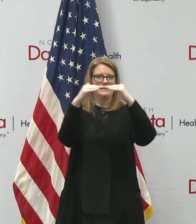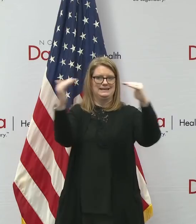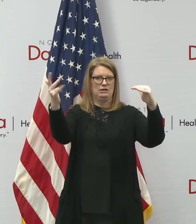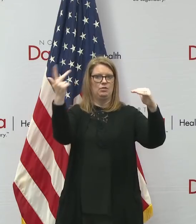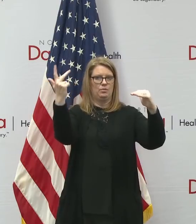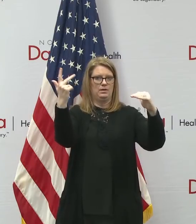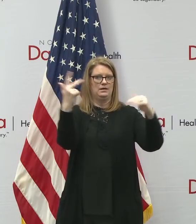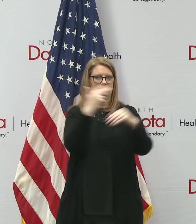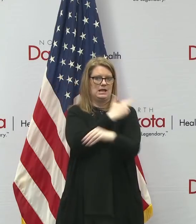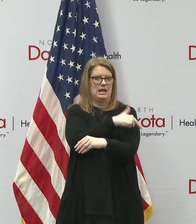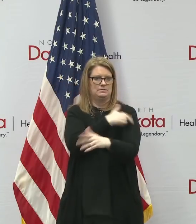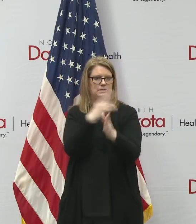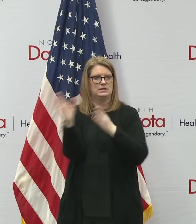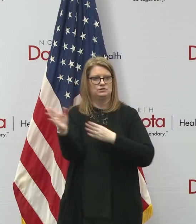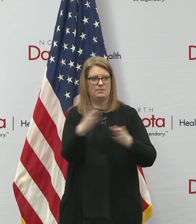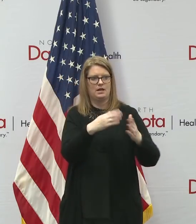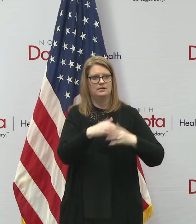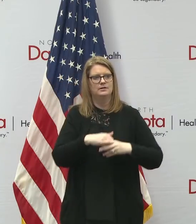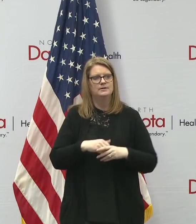hospitalization plan.